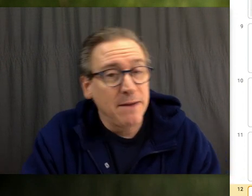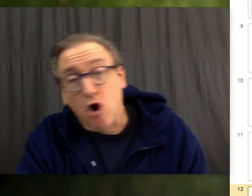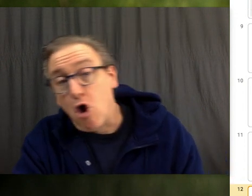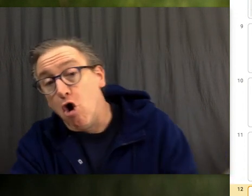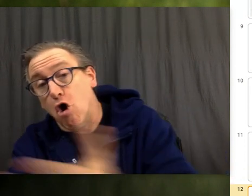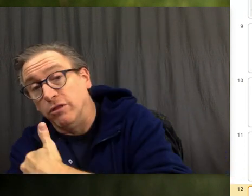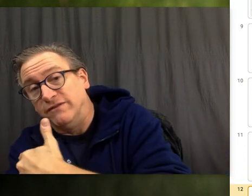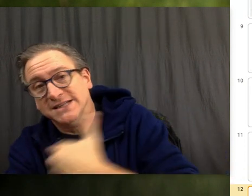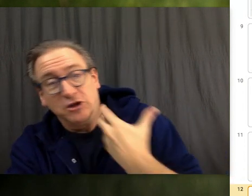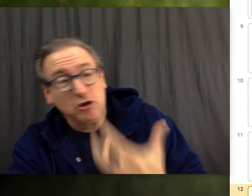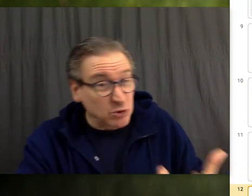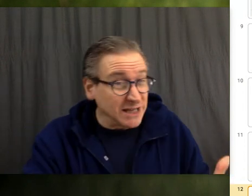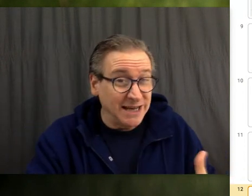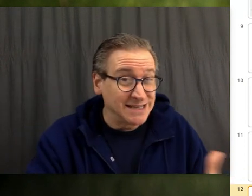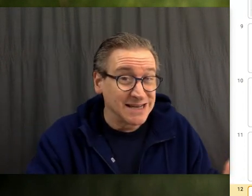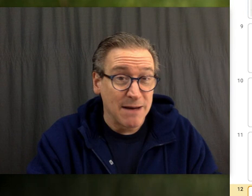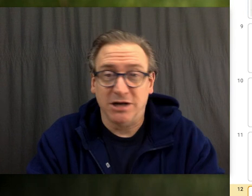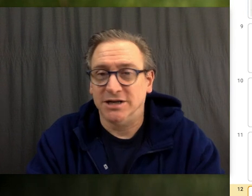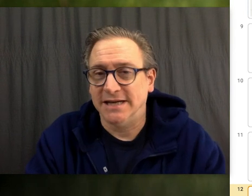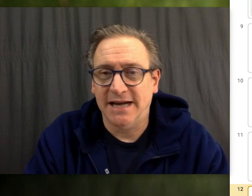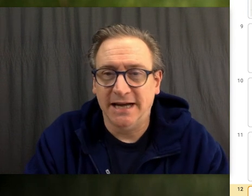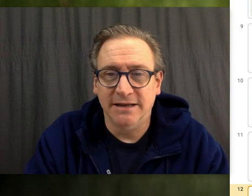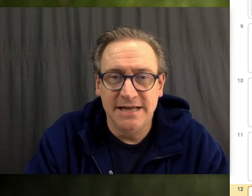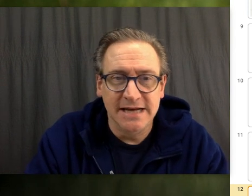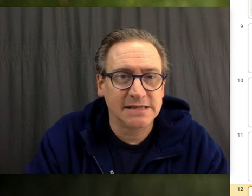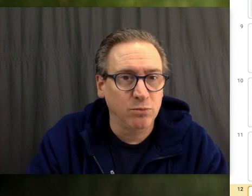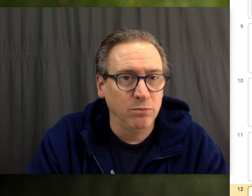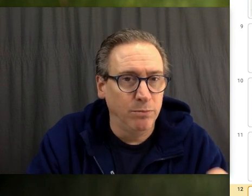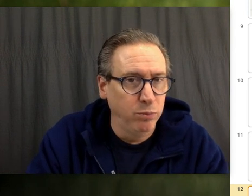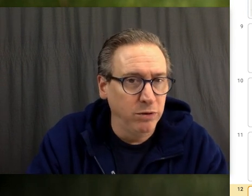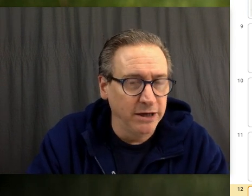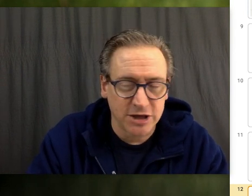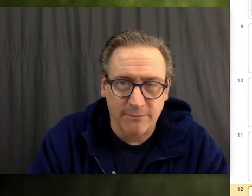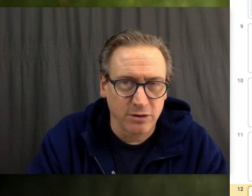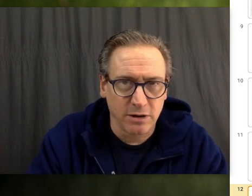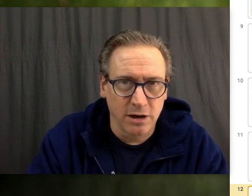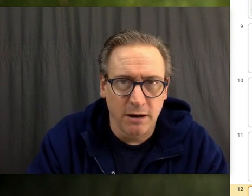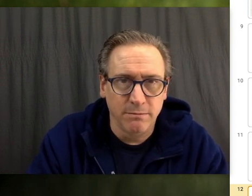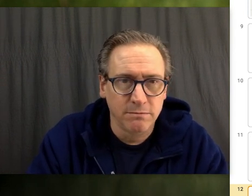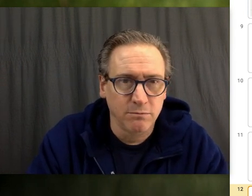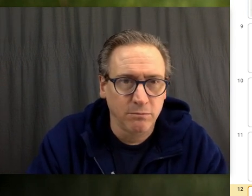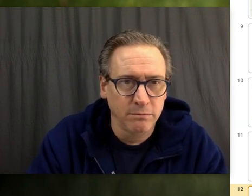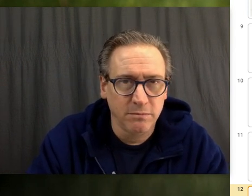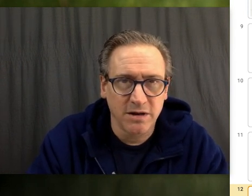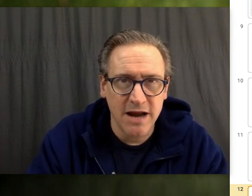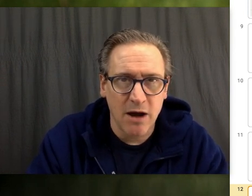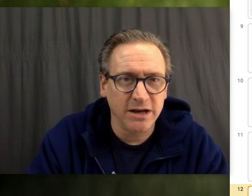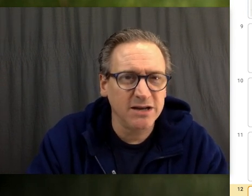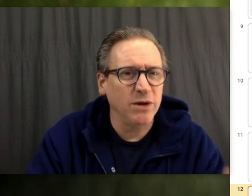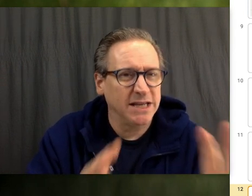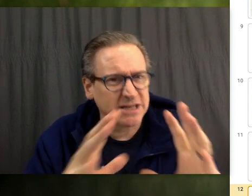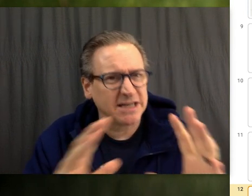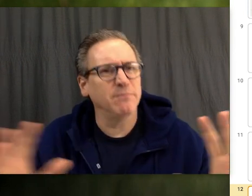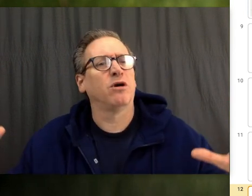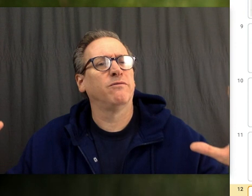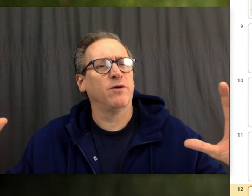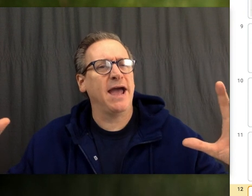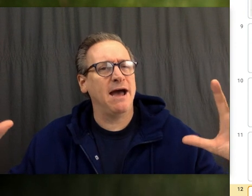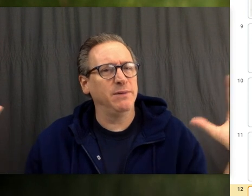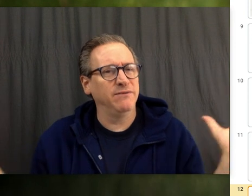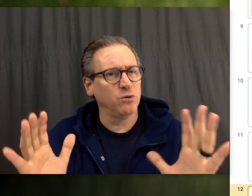And then I put all the vids in it. There really isn't that much, as I say, in this little chapter. Now we start to get